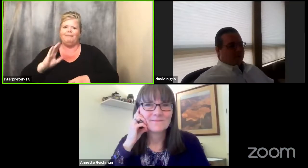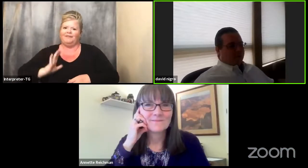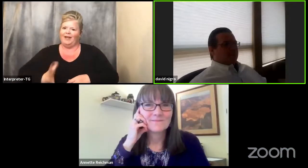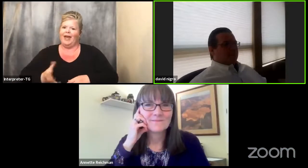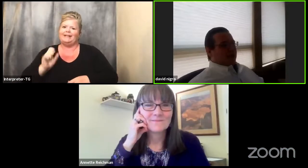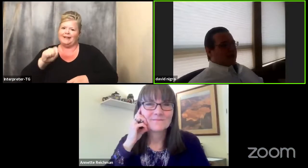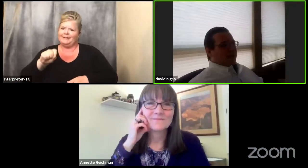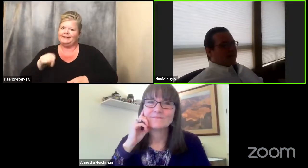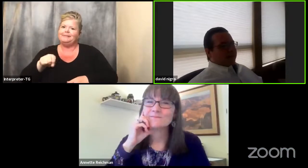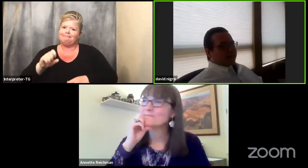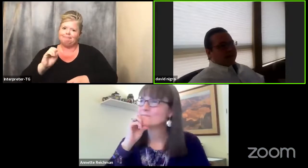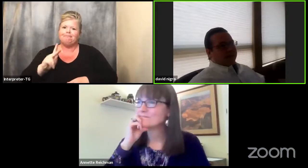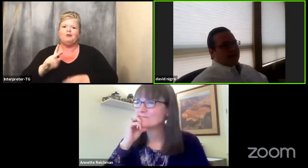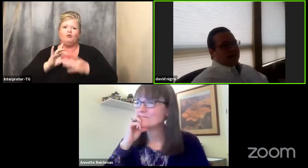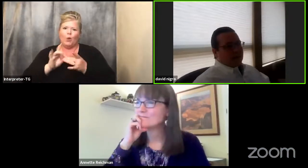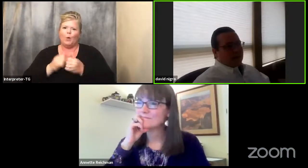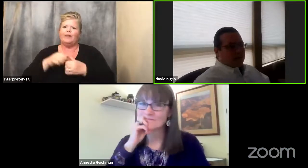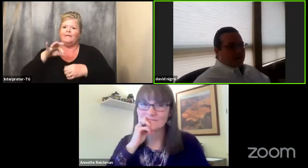pending the vote.